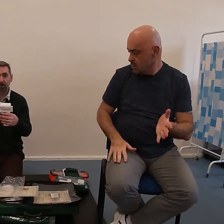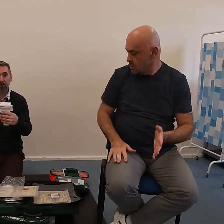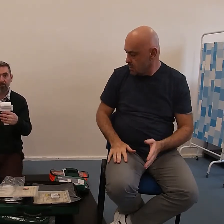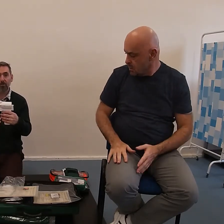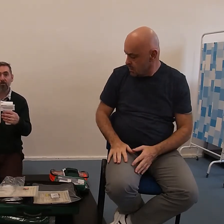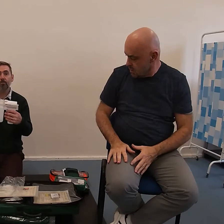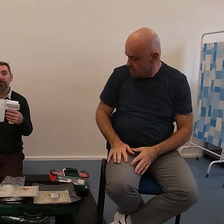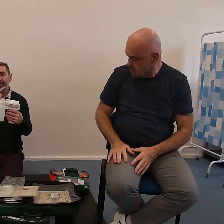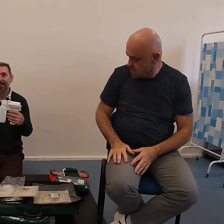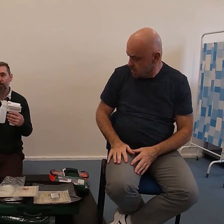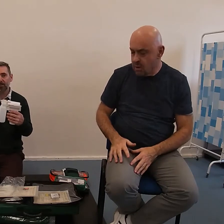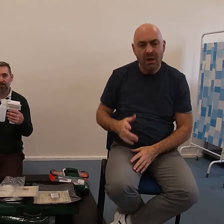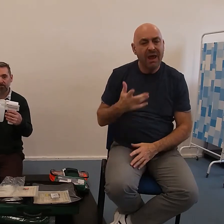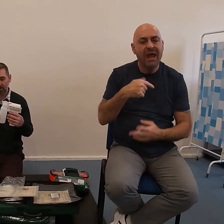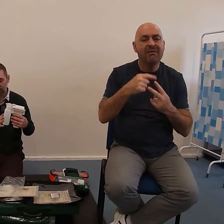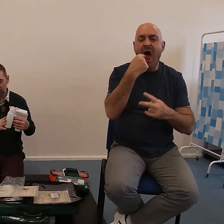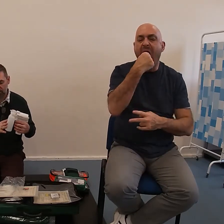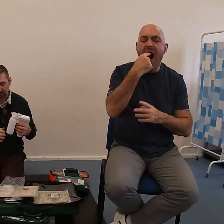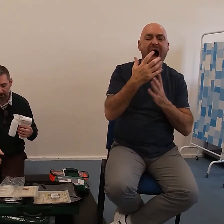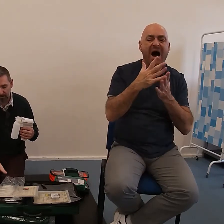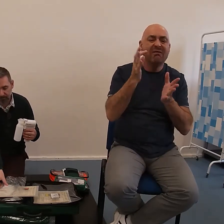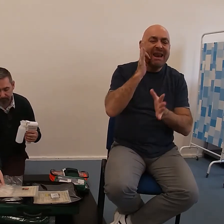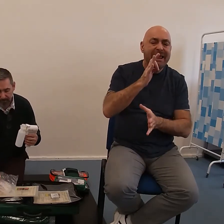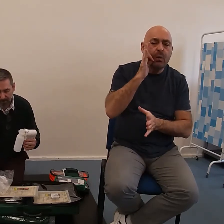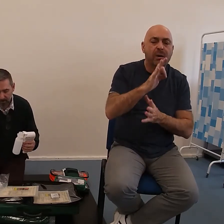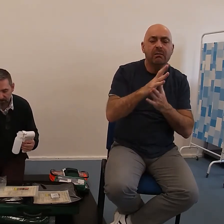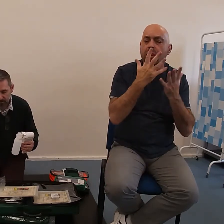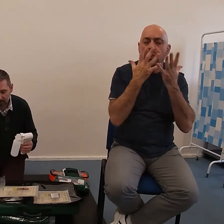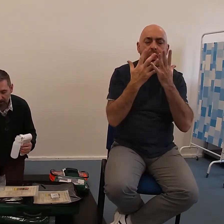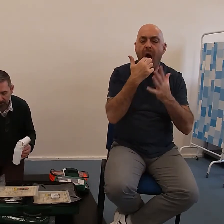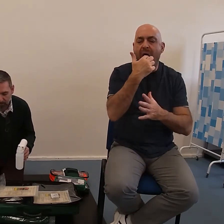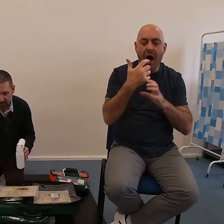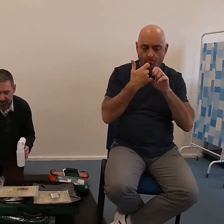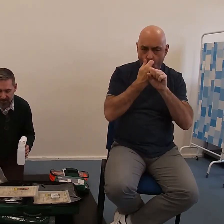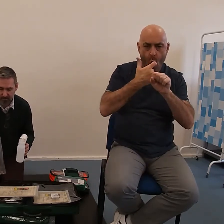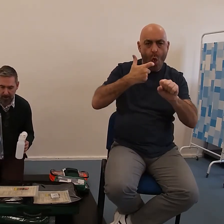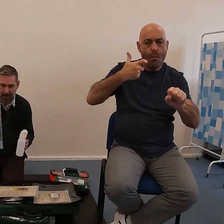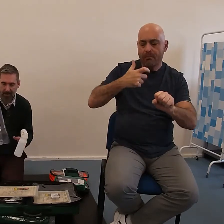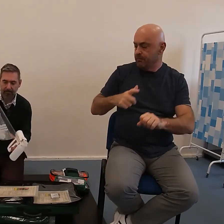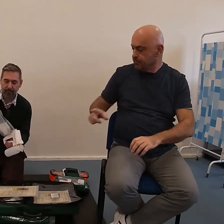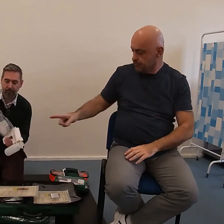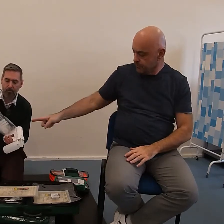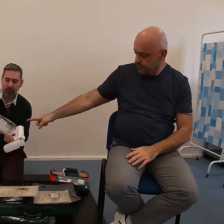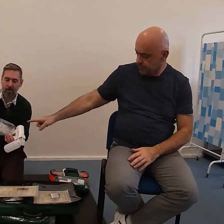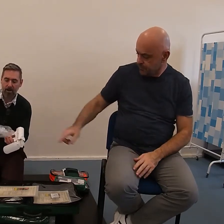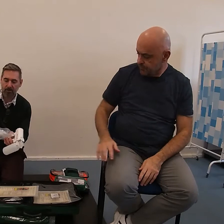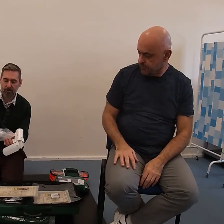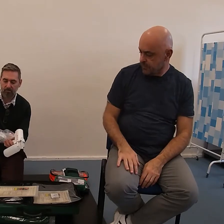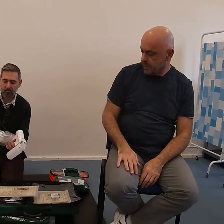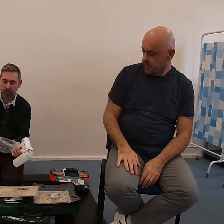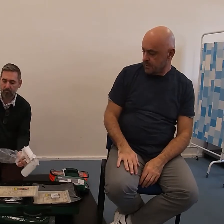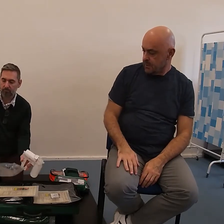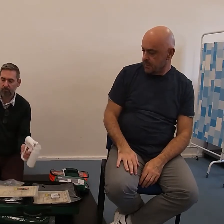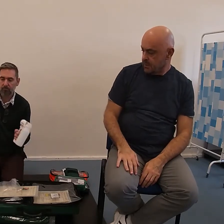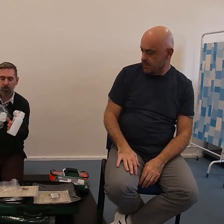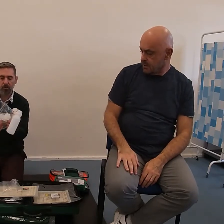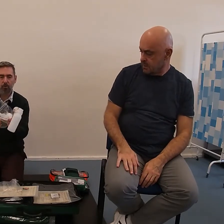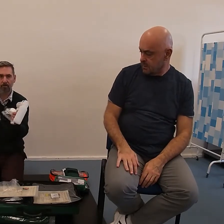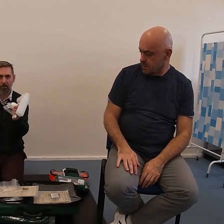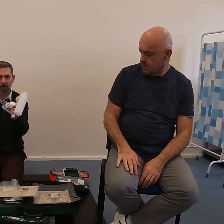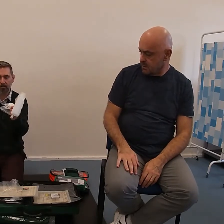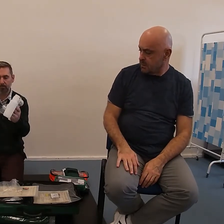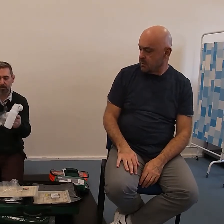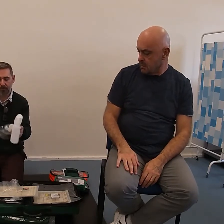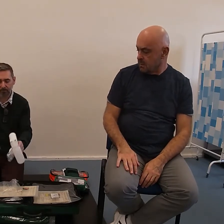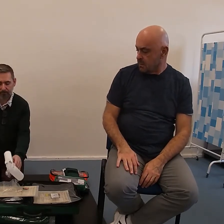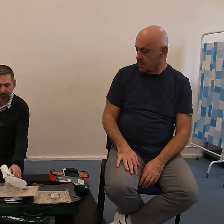which we can use to remove liquids from someone's orifice. So within its bag you'll find 2